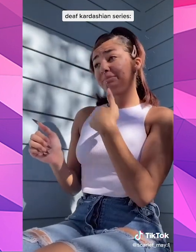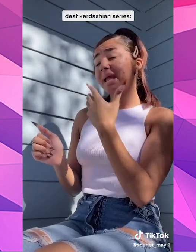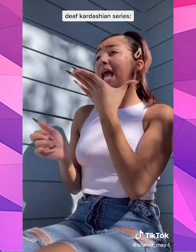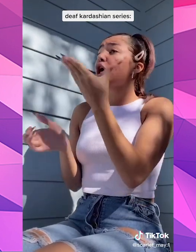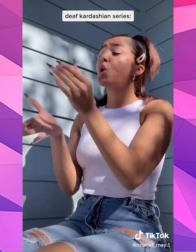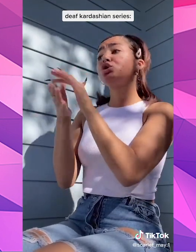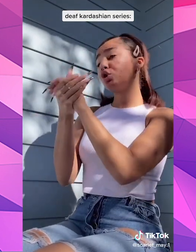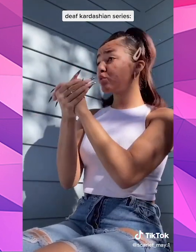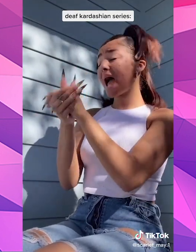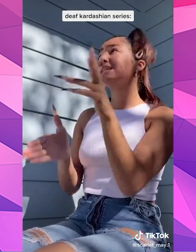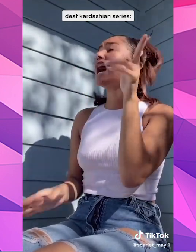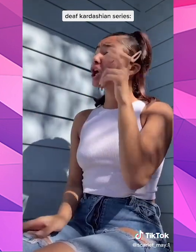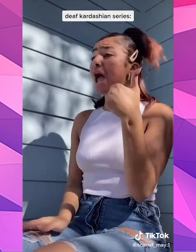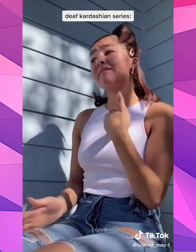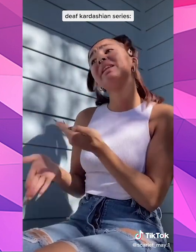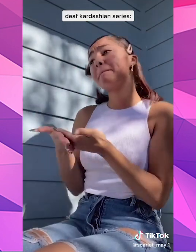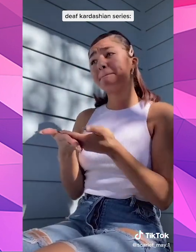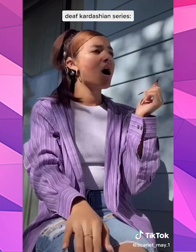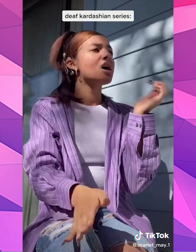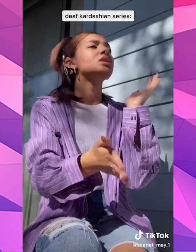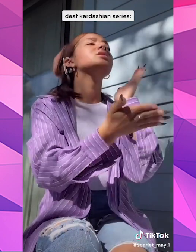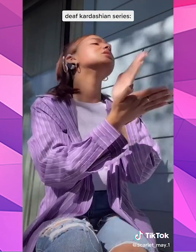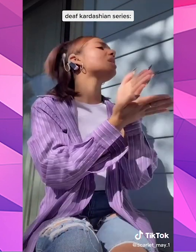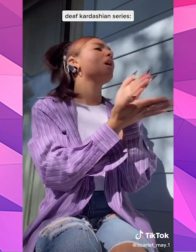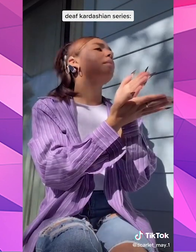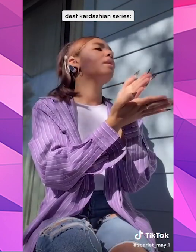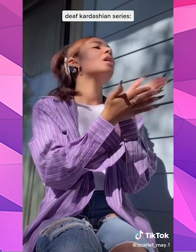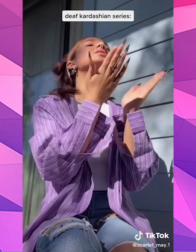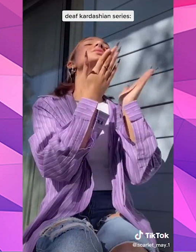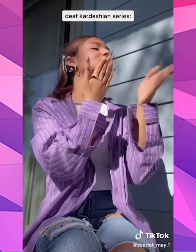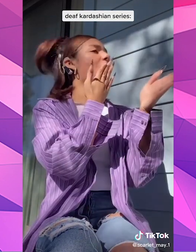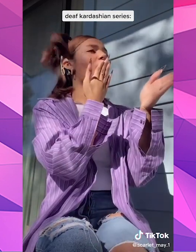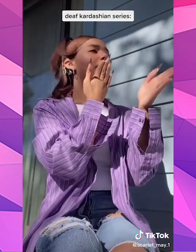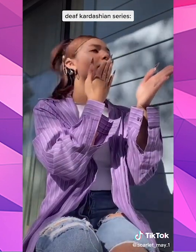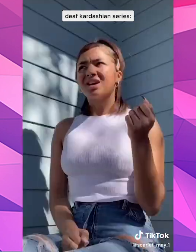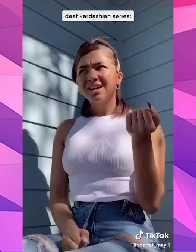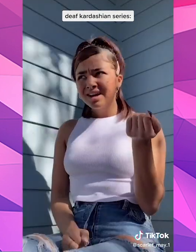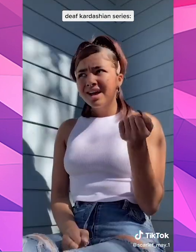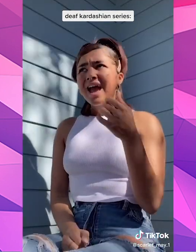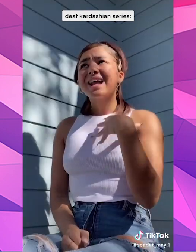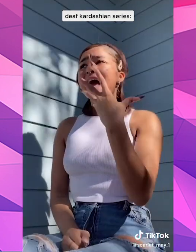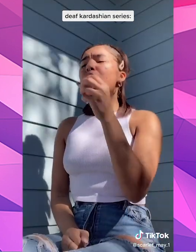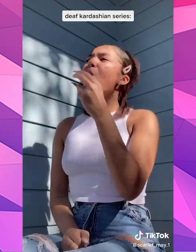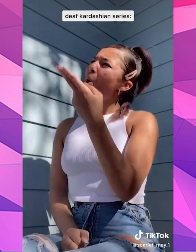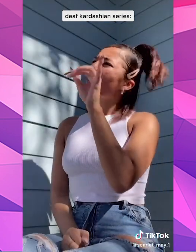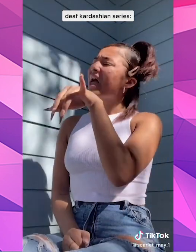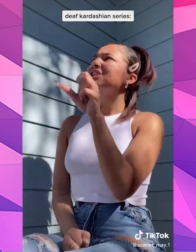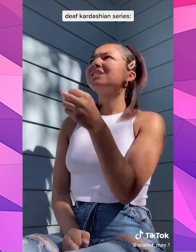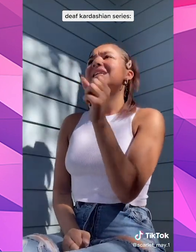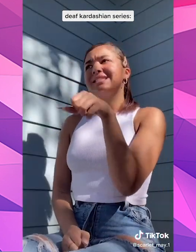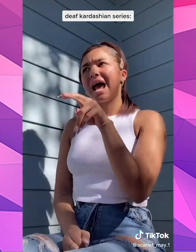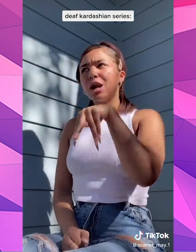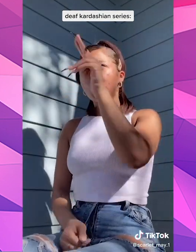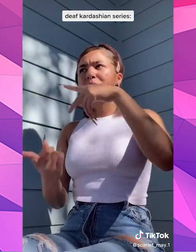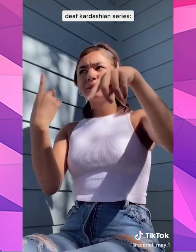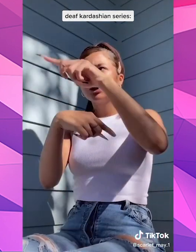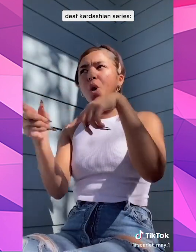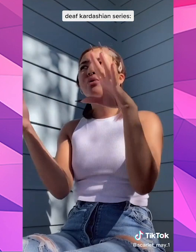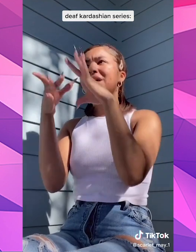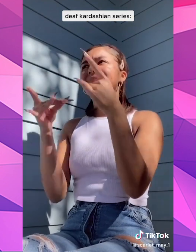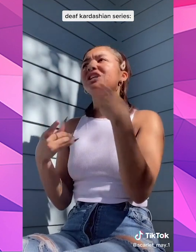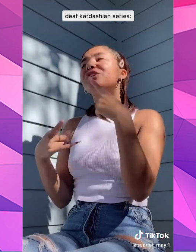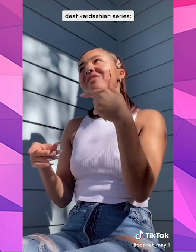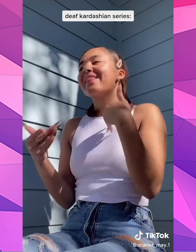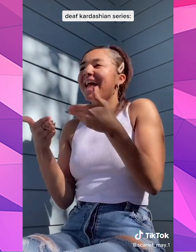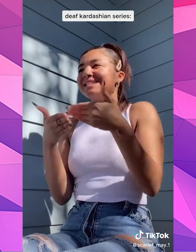texts me And goes, congrats I heard you're having a baby brother Stop And I go, And I go, oh, that And she goes, yeah North is going